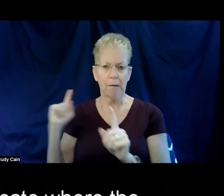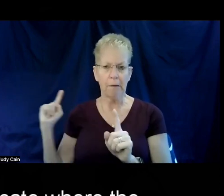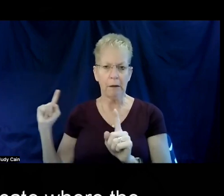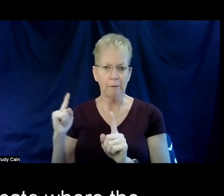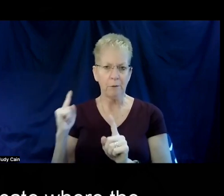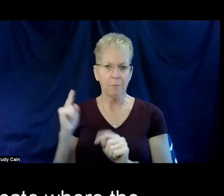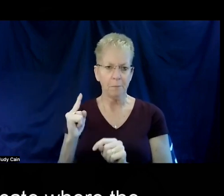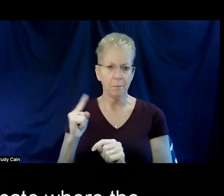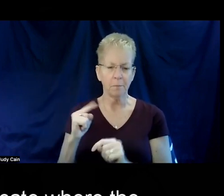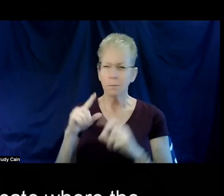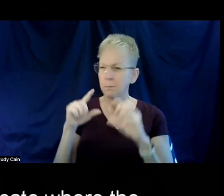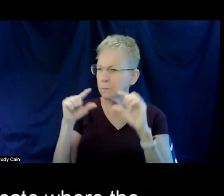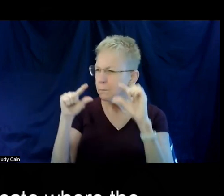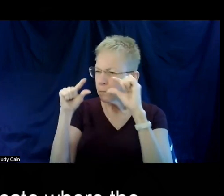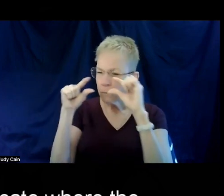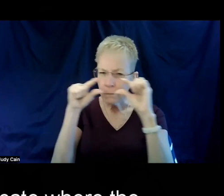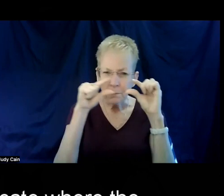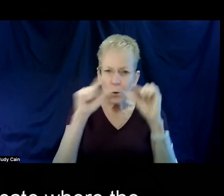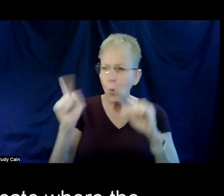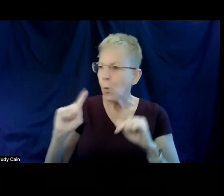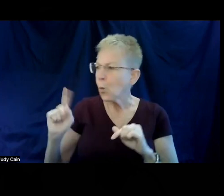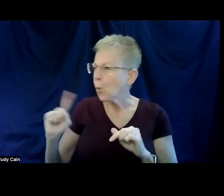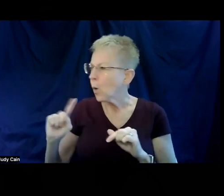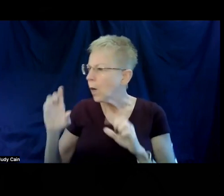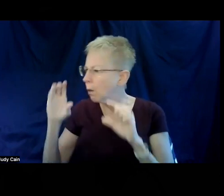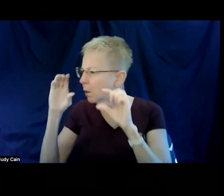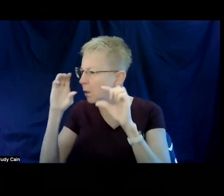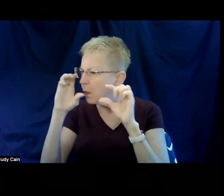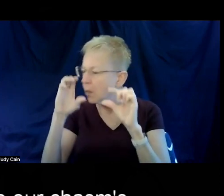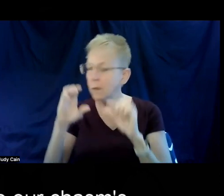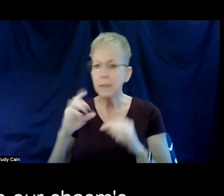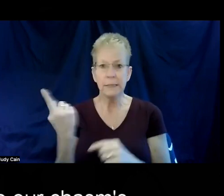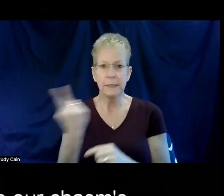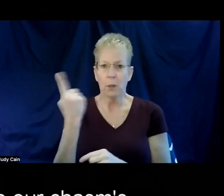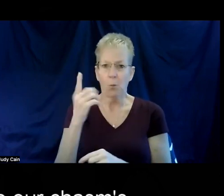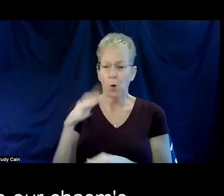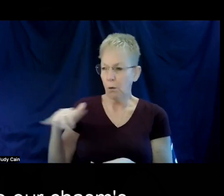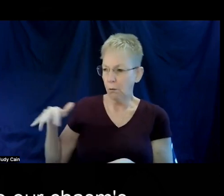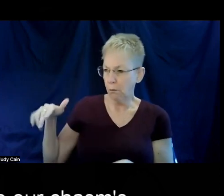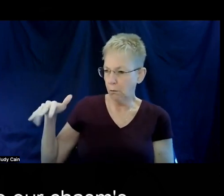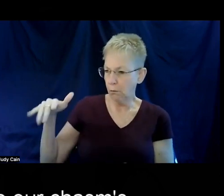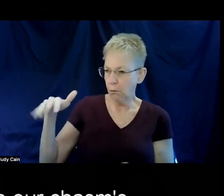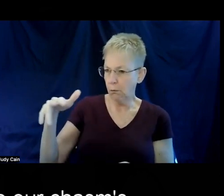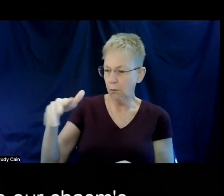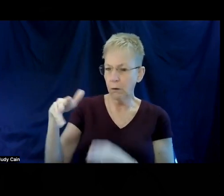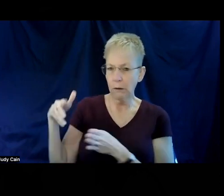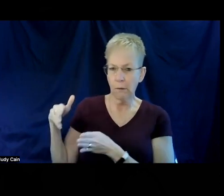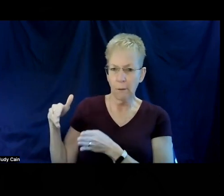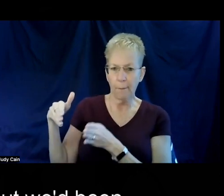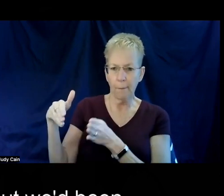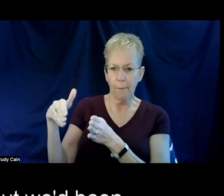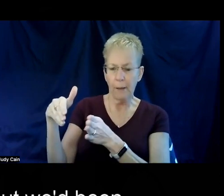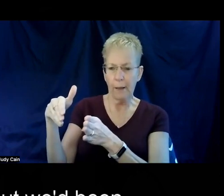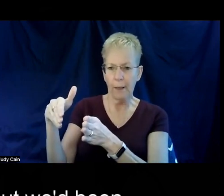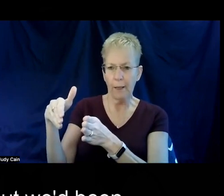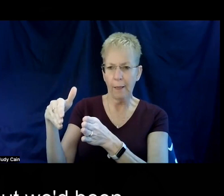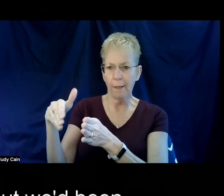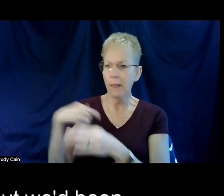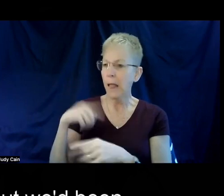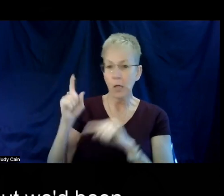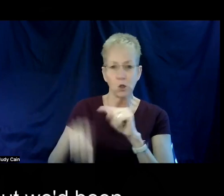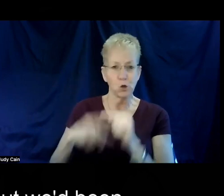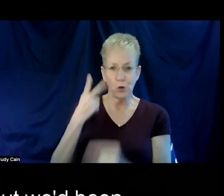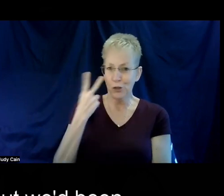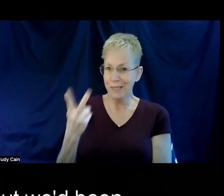I squinted, trying to locate where the noise came from. Somewhere along the path, close to where Kaz was hiding. I couldn't see him, but